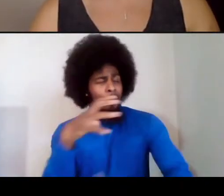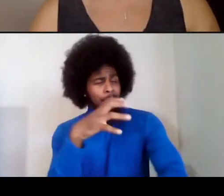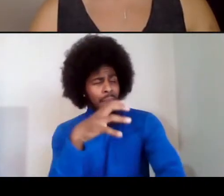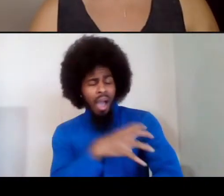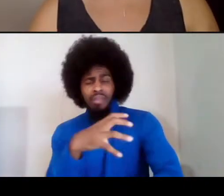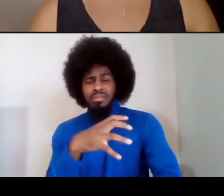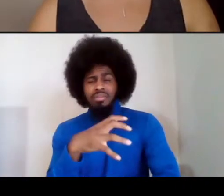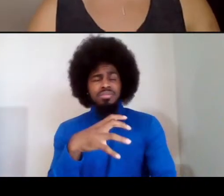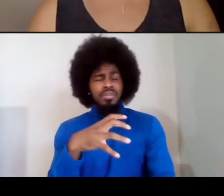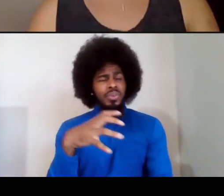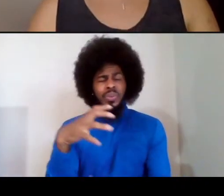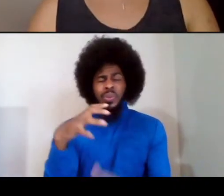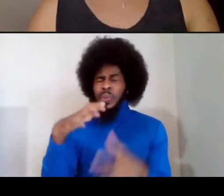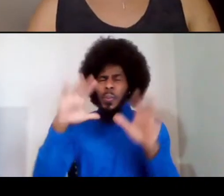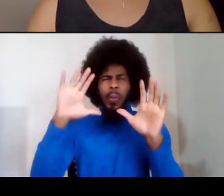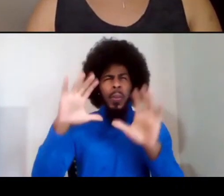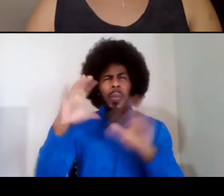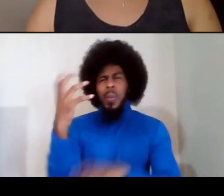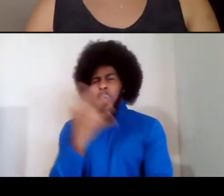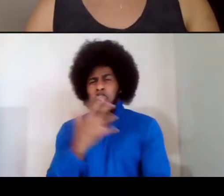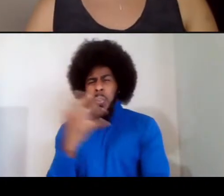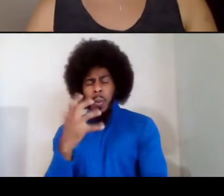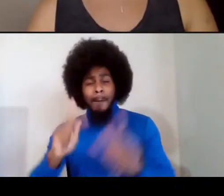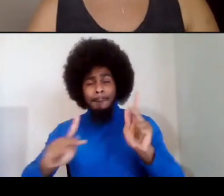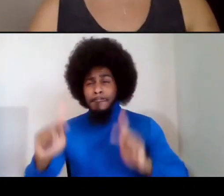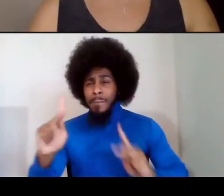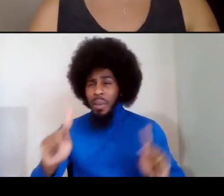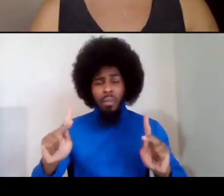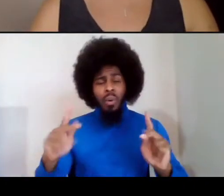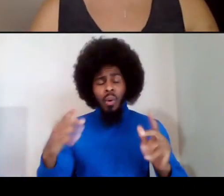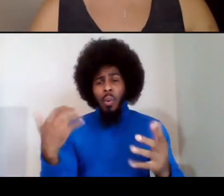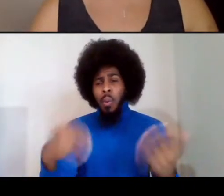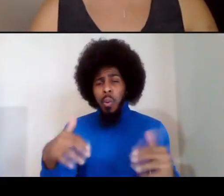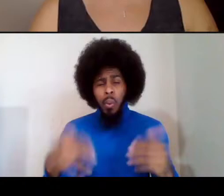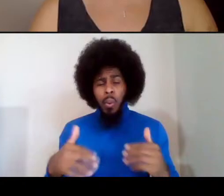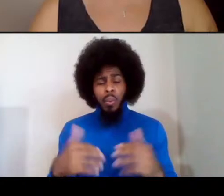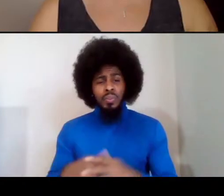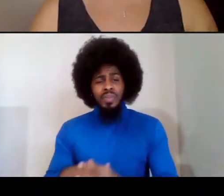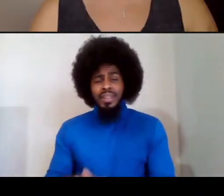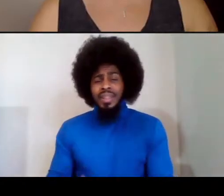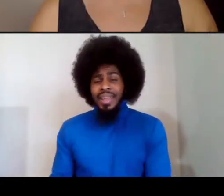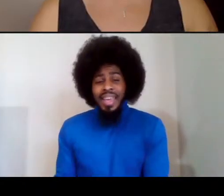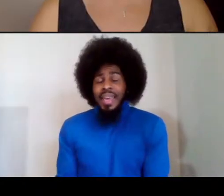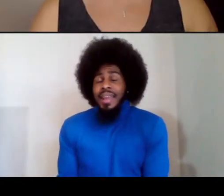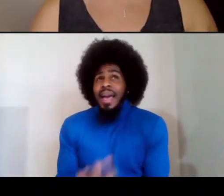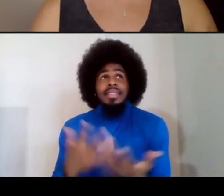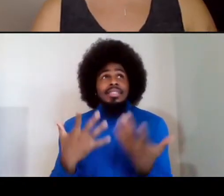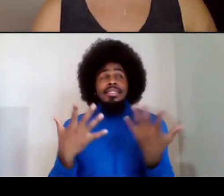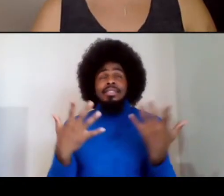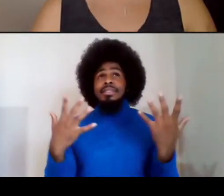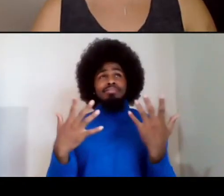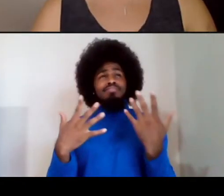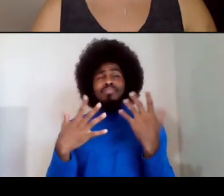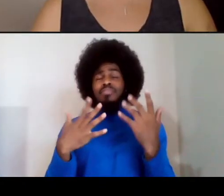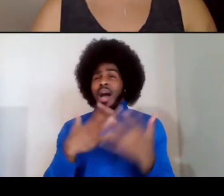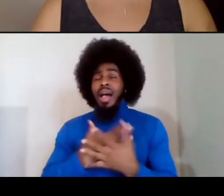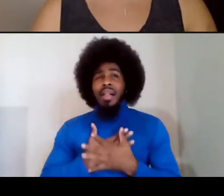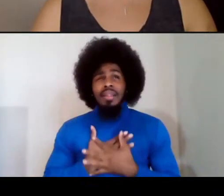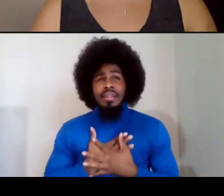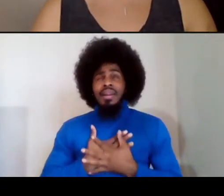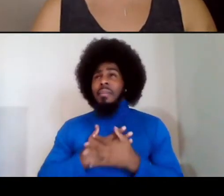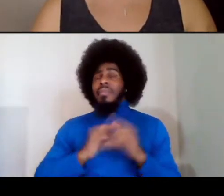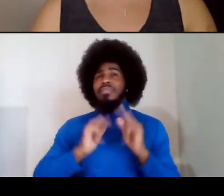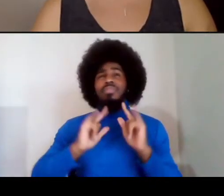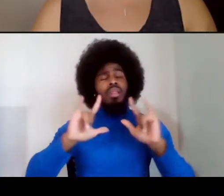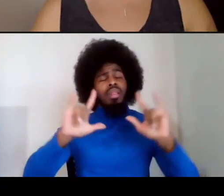people, names, and ancestors that I call on and send my love to and gratitude to every